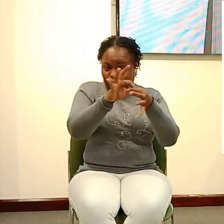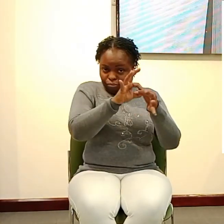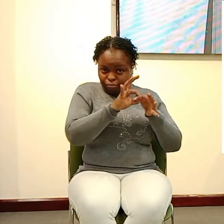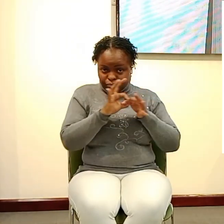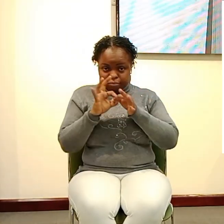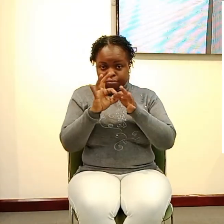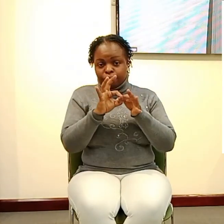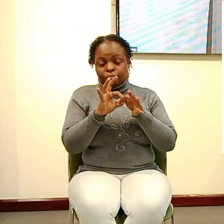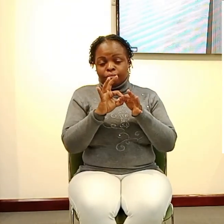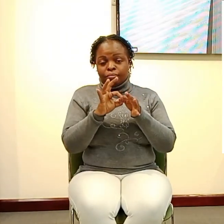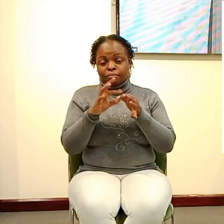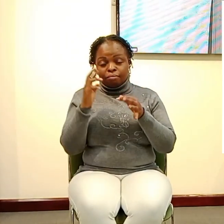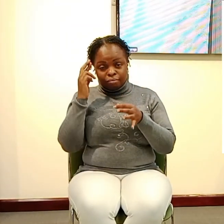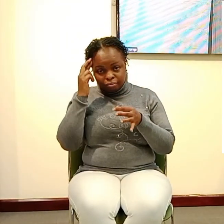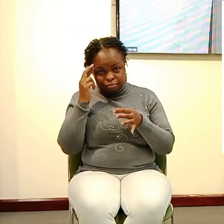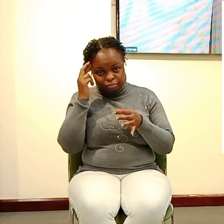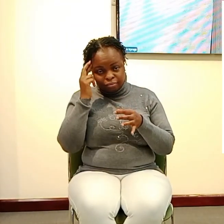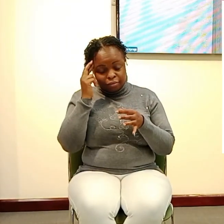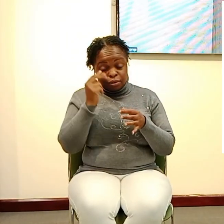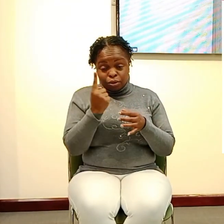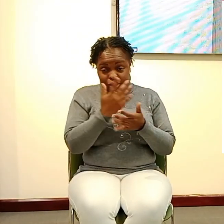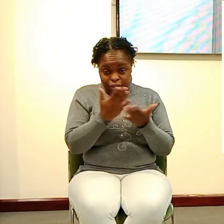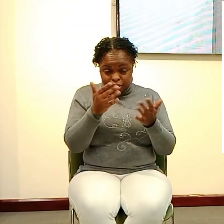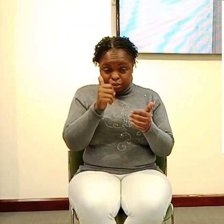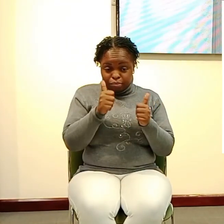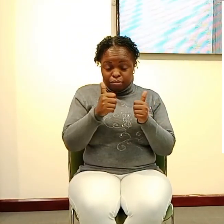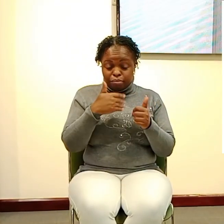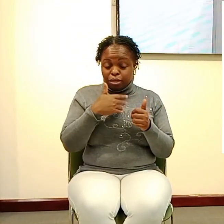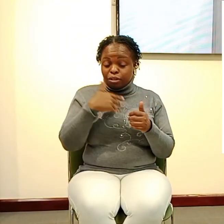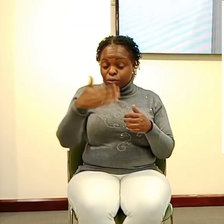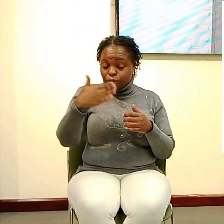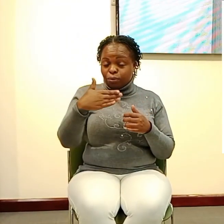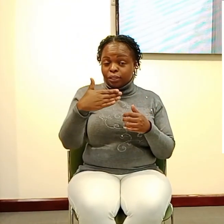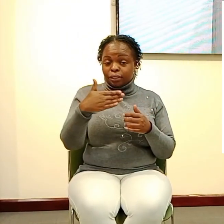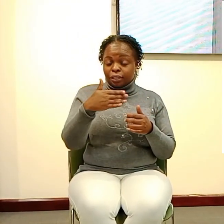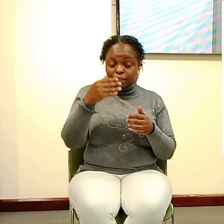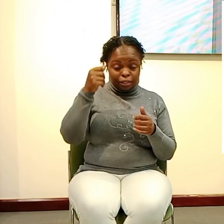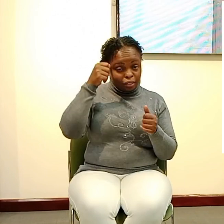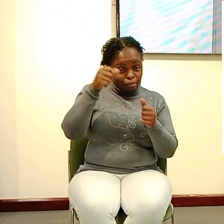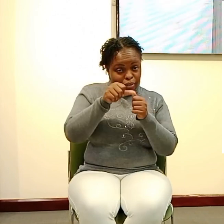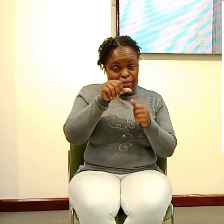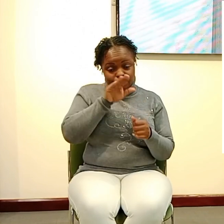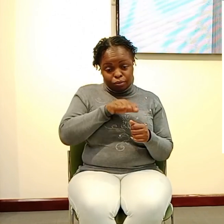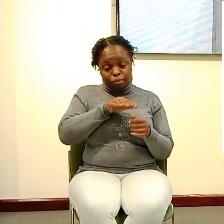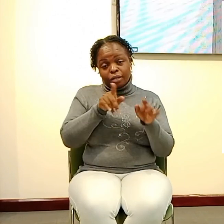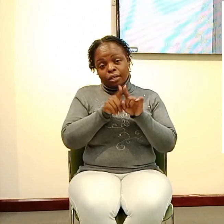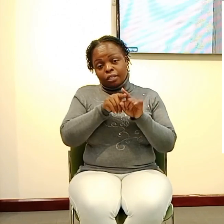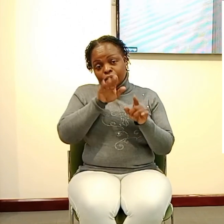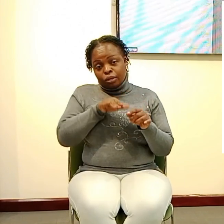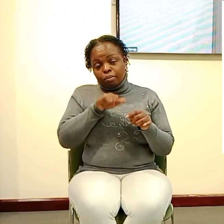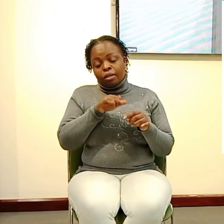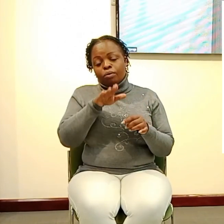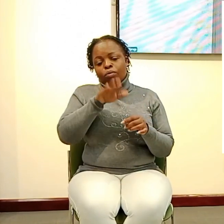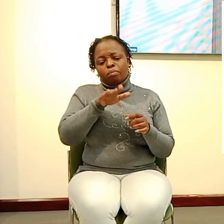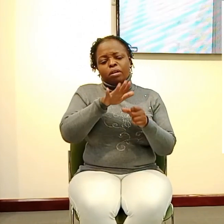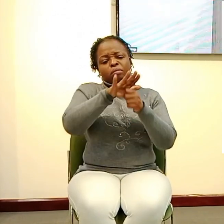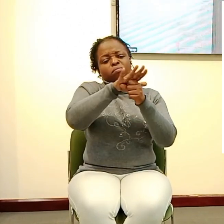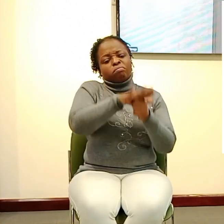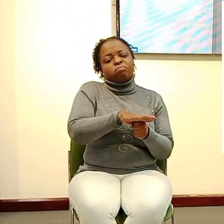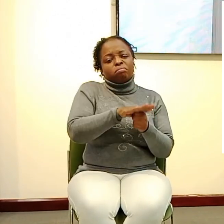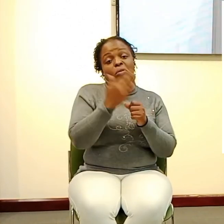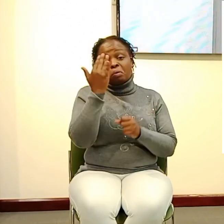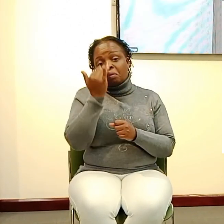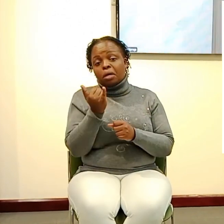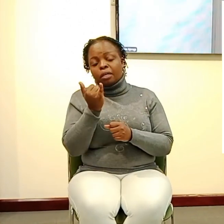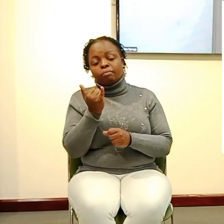purpose. One of the things I always like to remind women is that as women are discriminated against